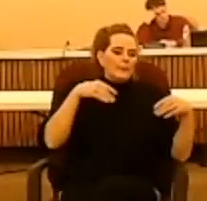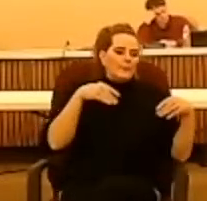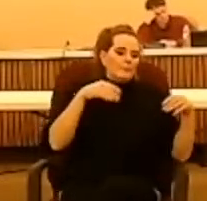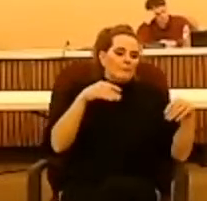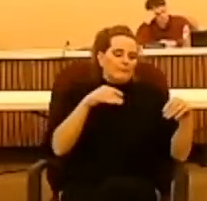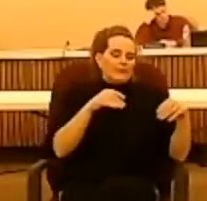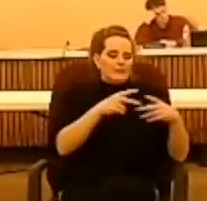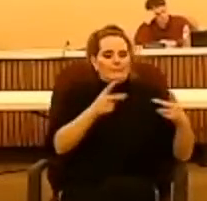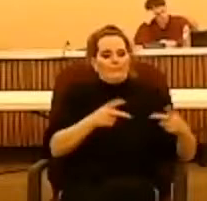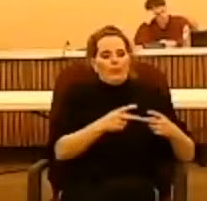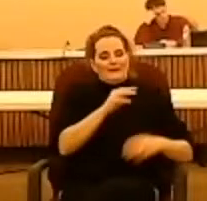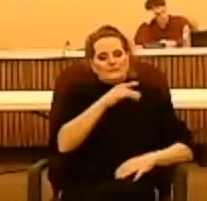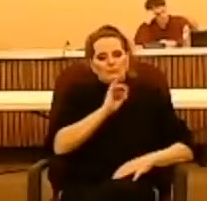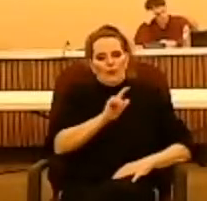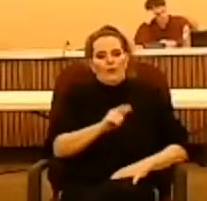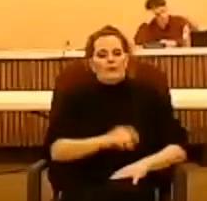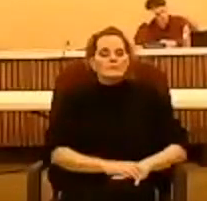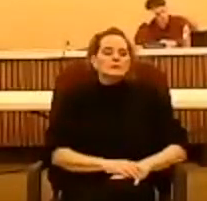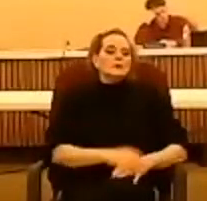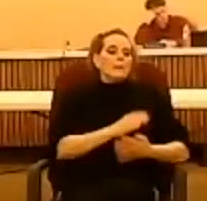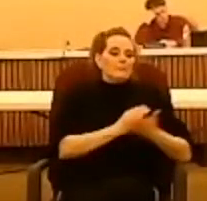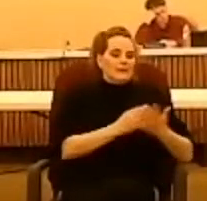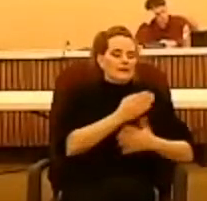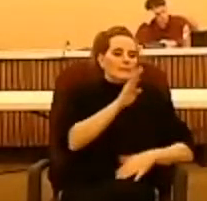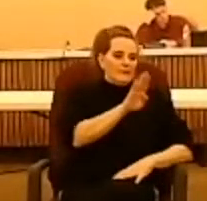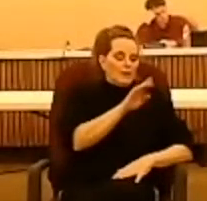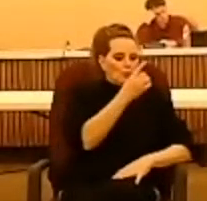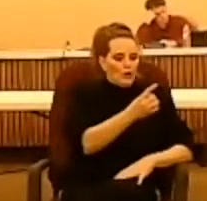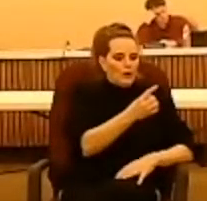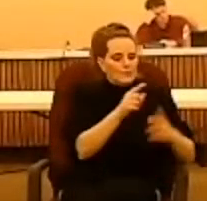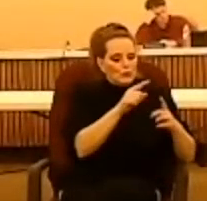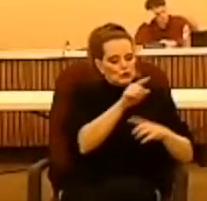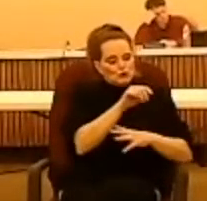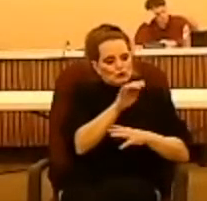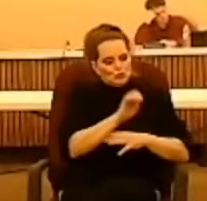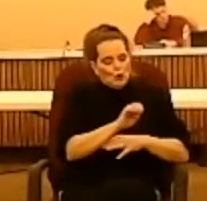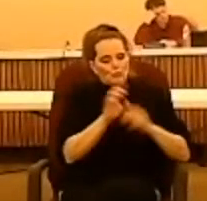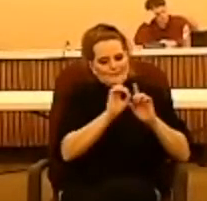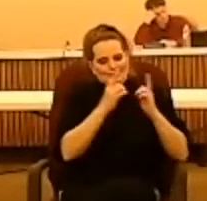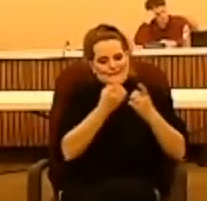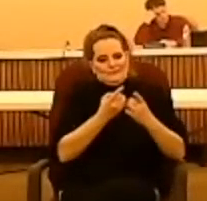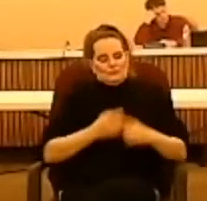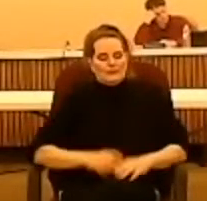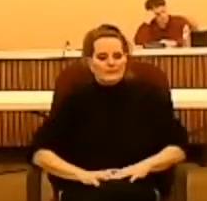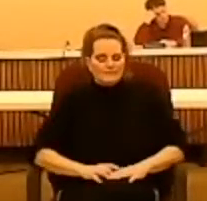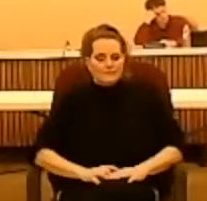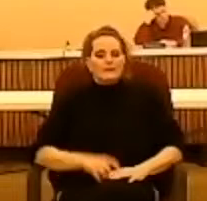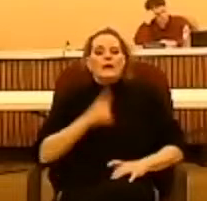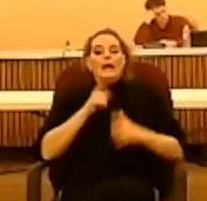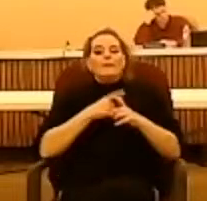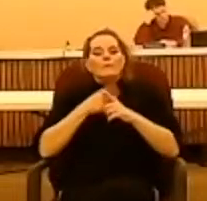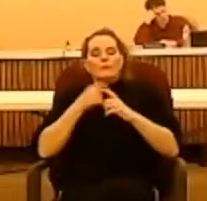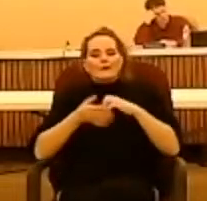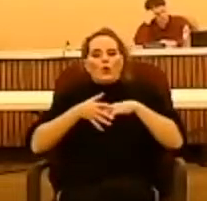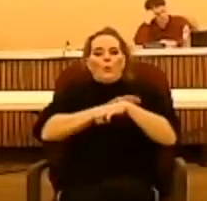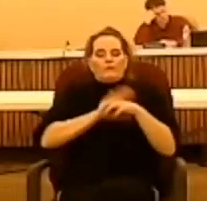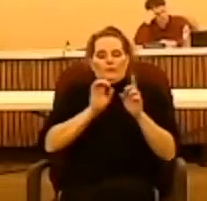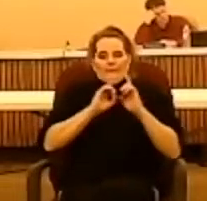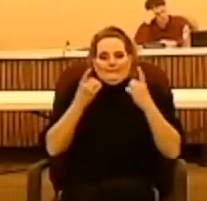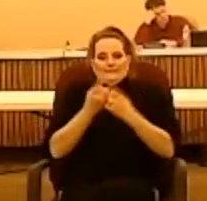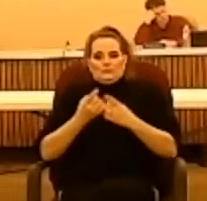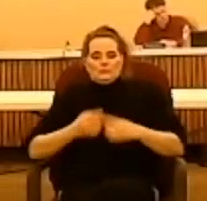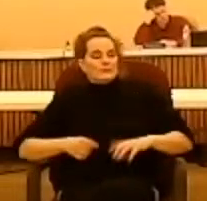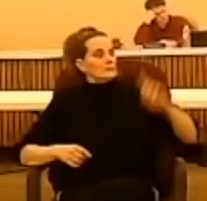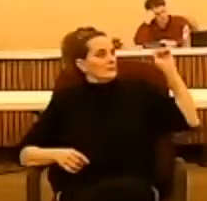Drive in a commercial B1 zone district with a mixed-use redevelopment area overlay district. Second.